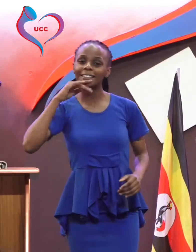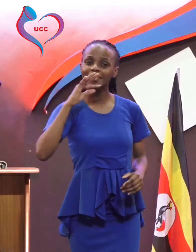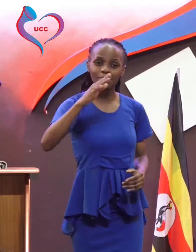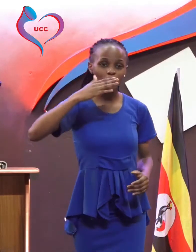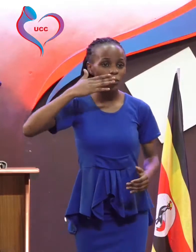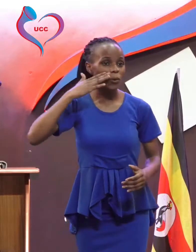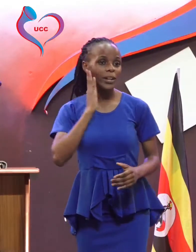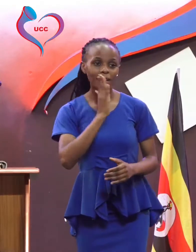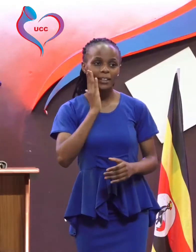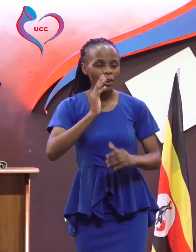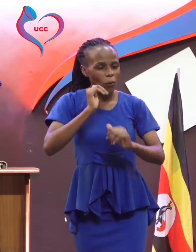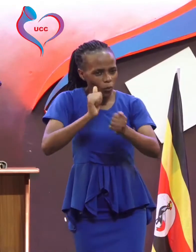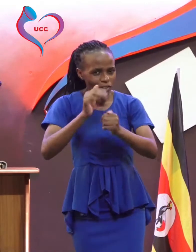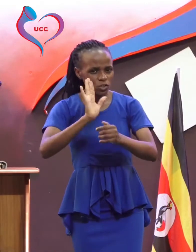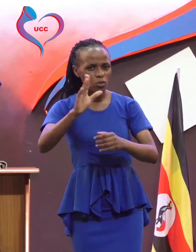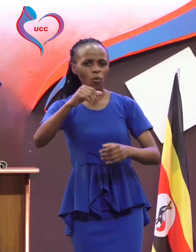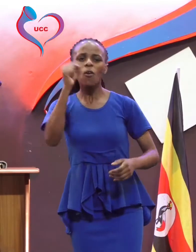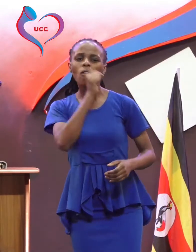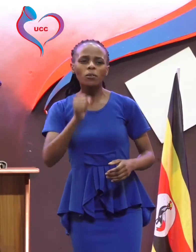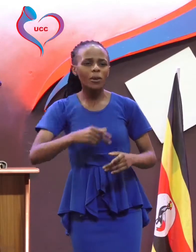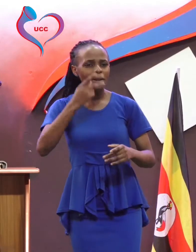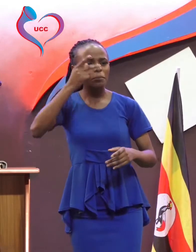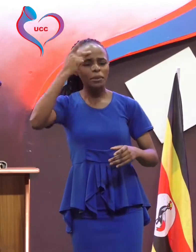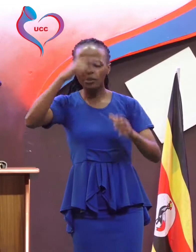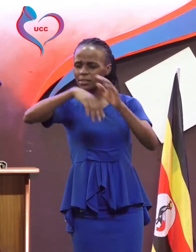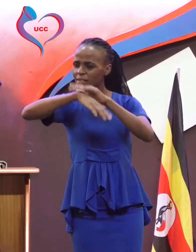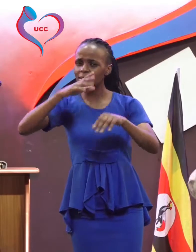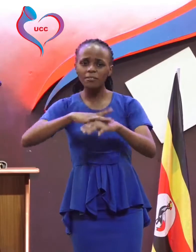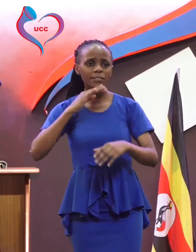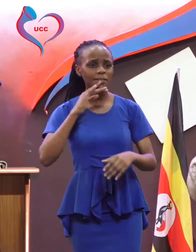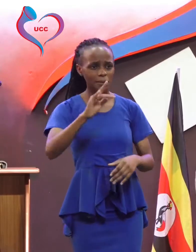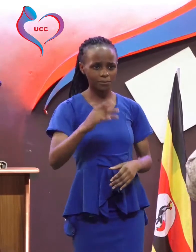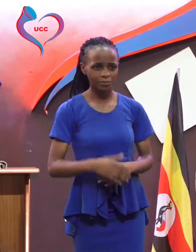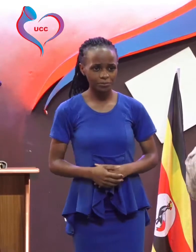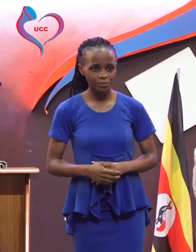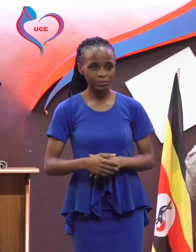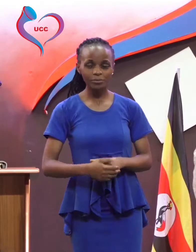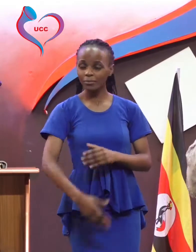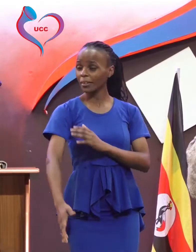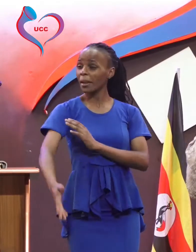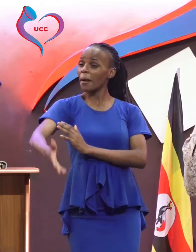Bogero luzungu, but jajabo rebata yogera. They speak English that your grandies did not speak.